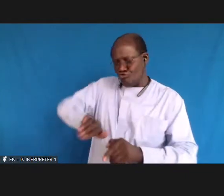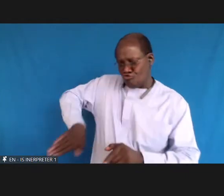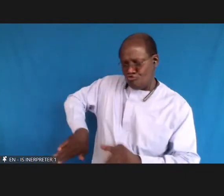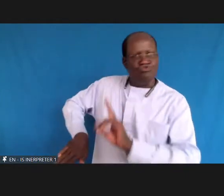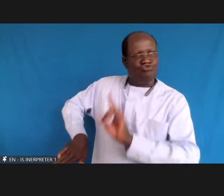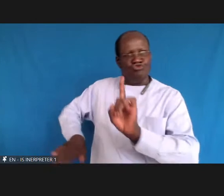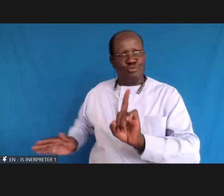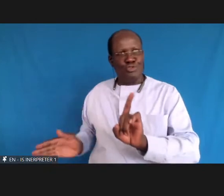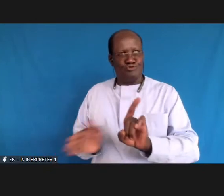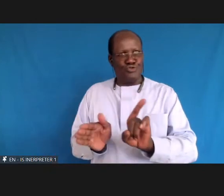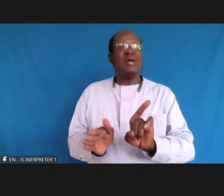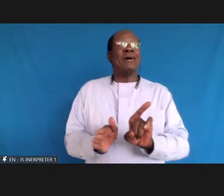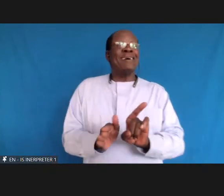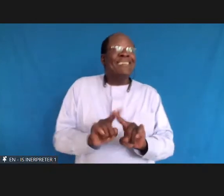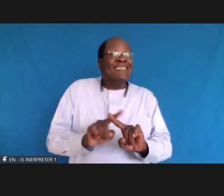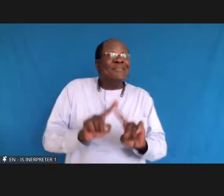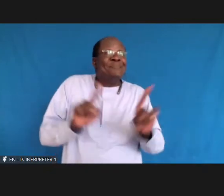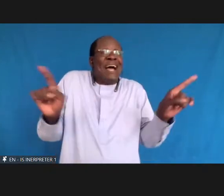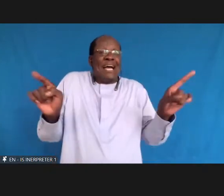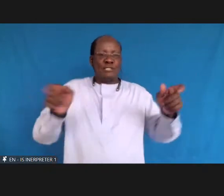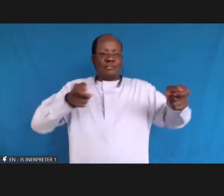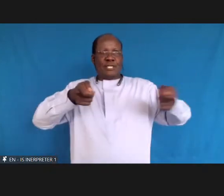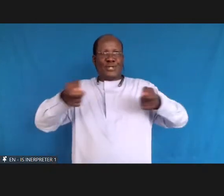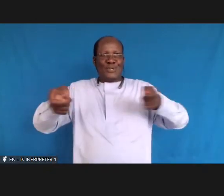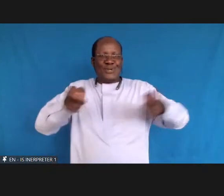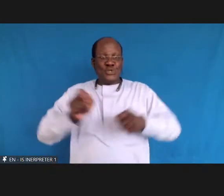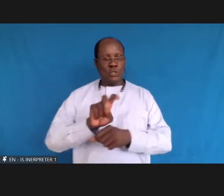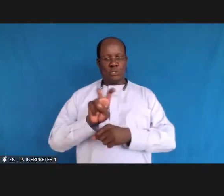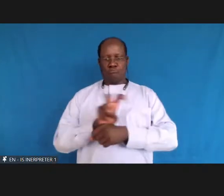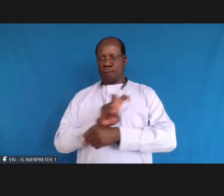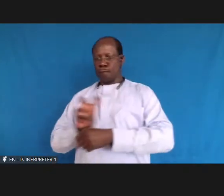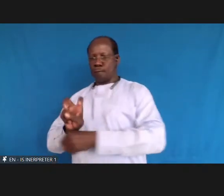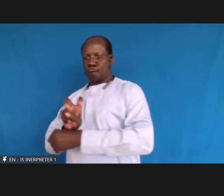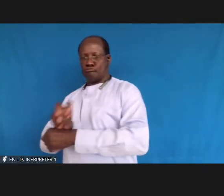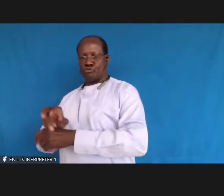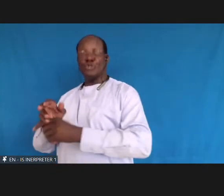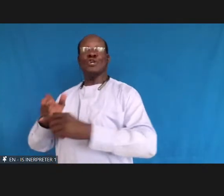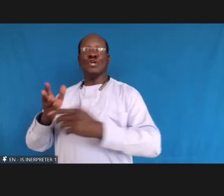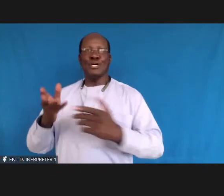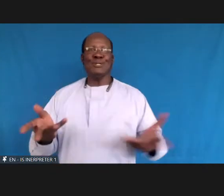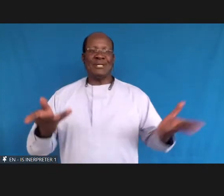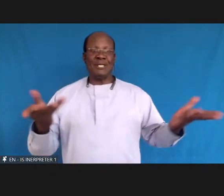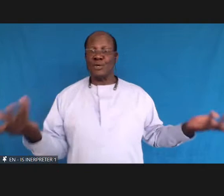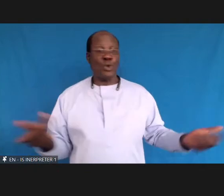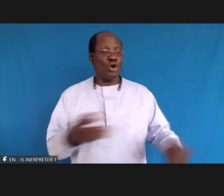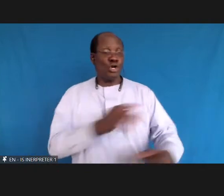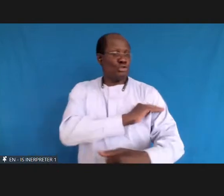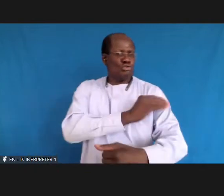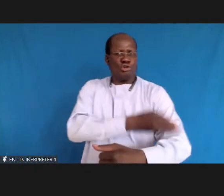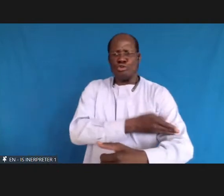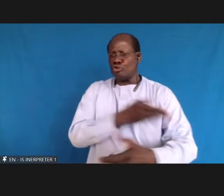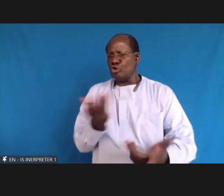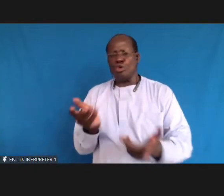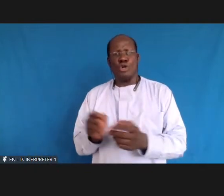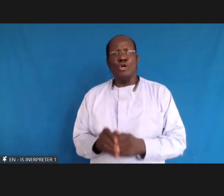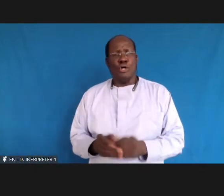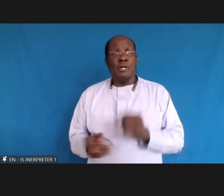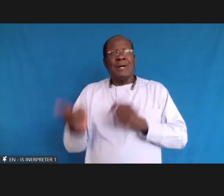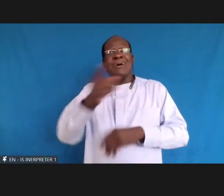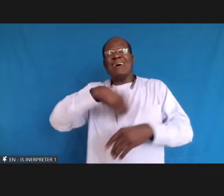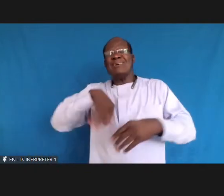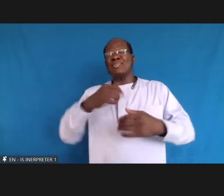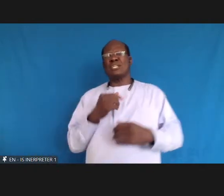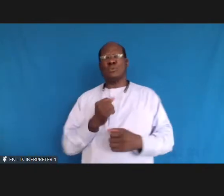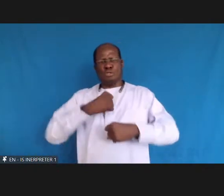mechanism. Is that really any oversight? I want to hear from the mayor of Benin or from Gambia. What are those guarantee and oversight mechanisms you have to make